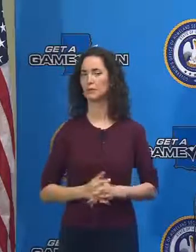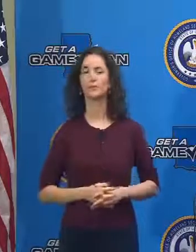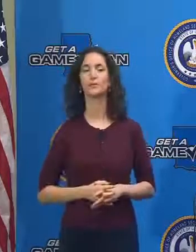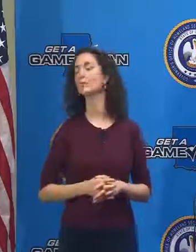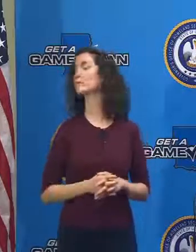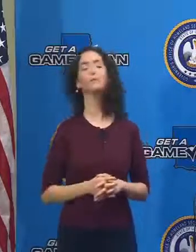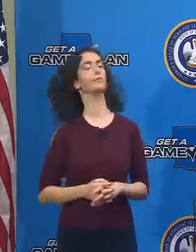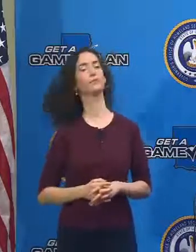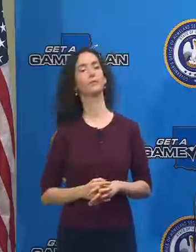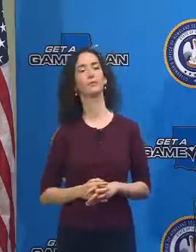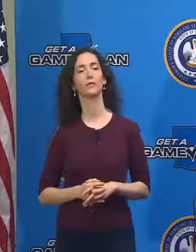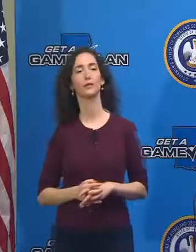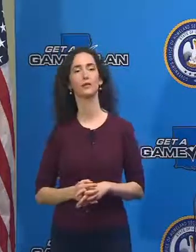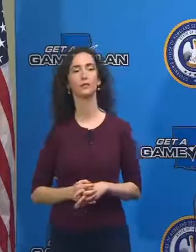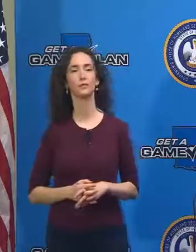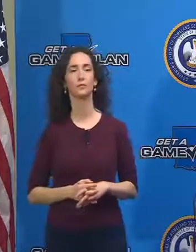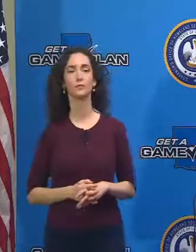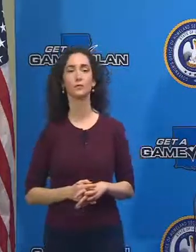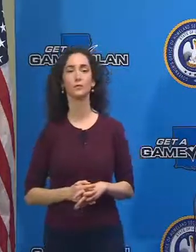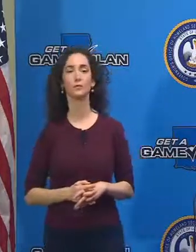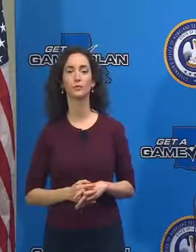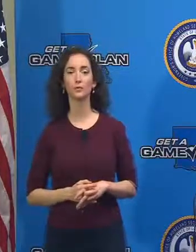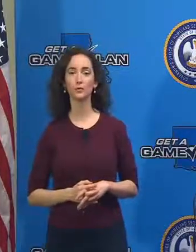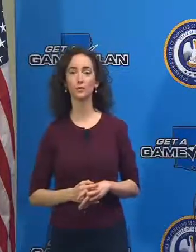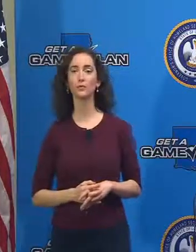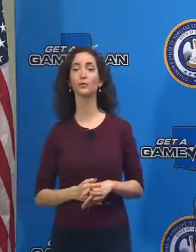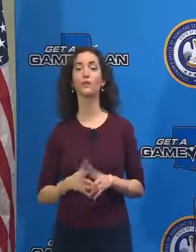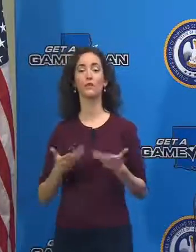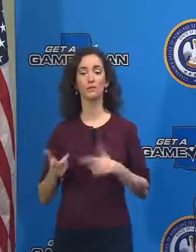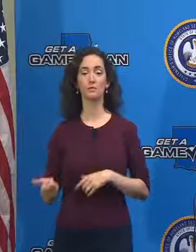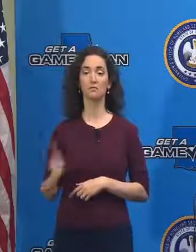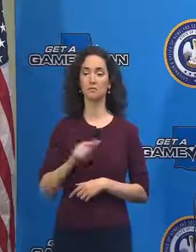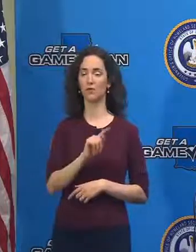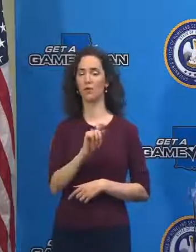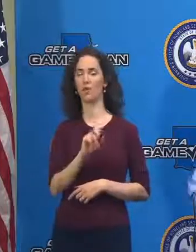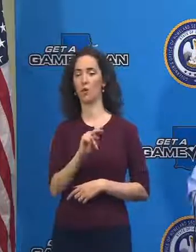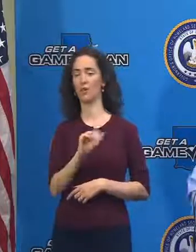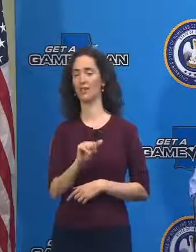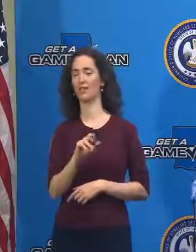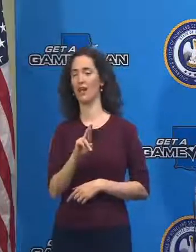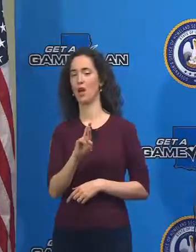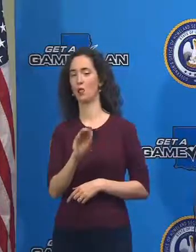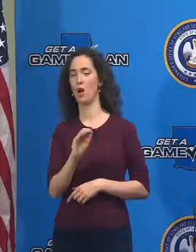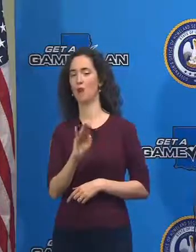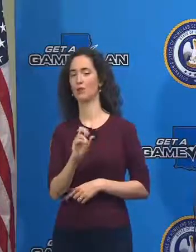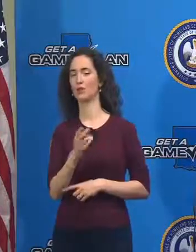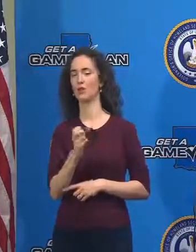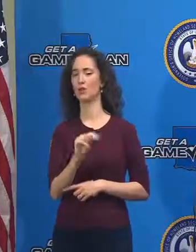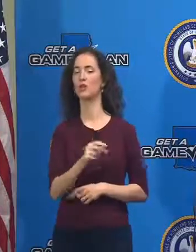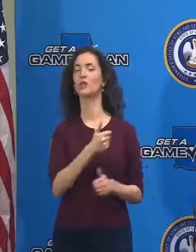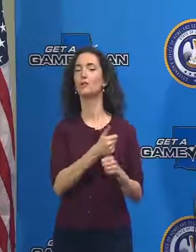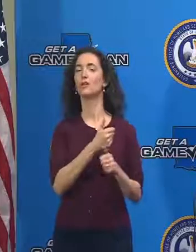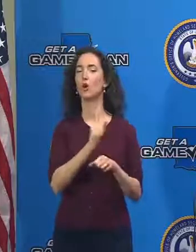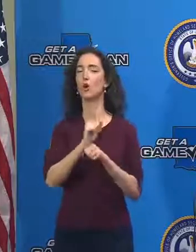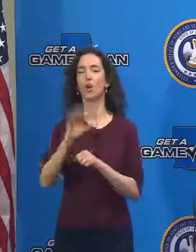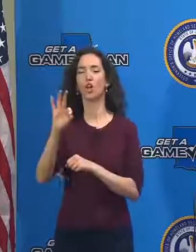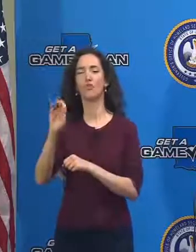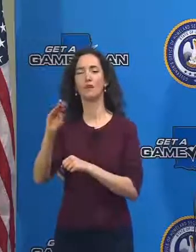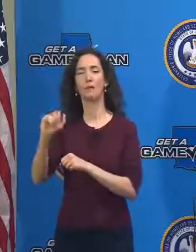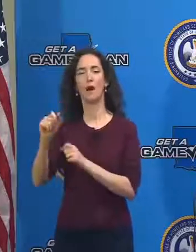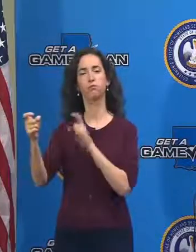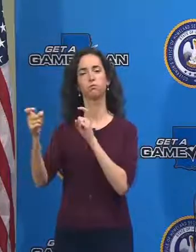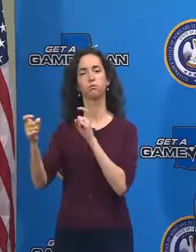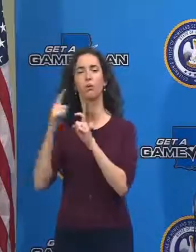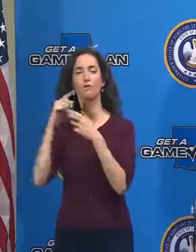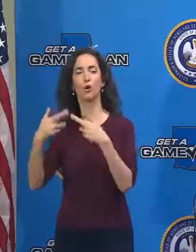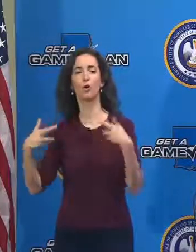On that note, I'm going to turn it over to Tony Robinson, who is the FEMA Region 6 Administrator.